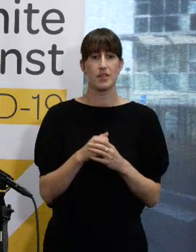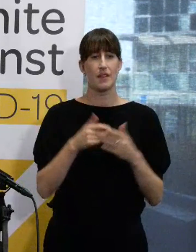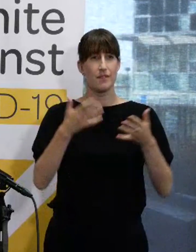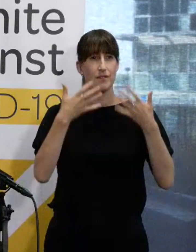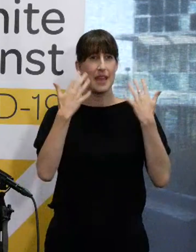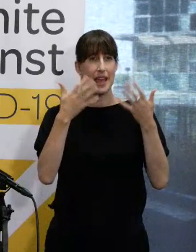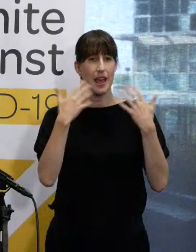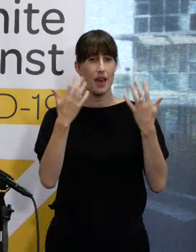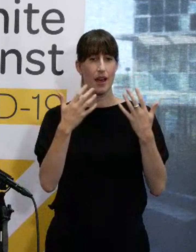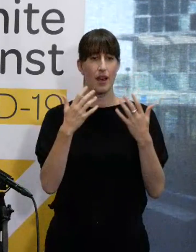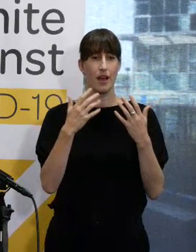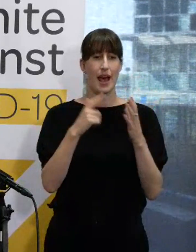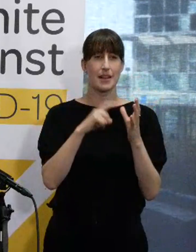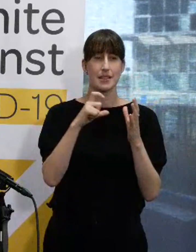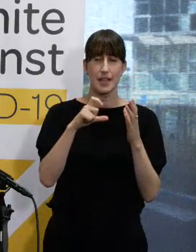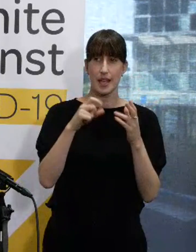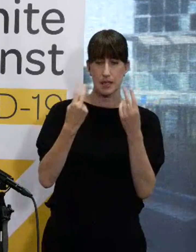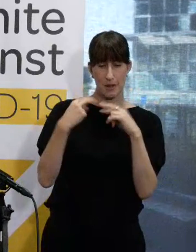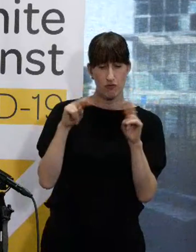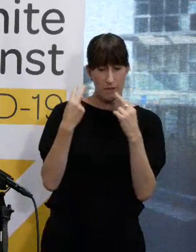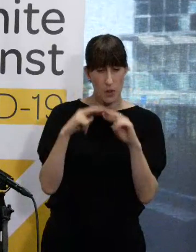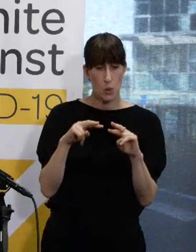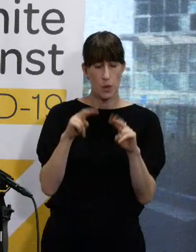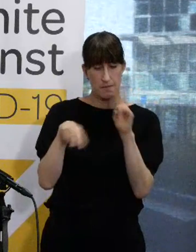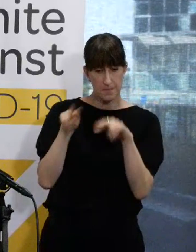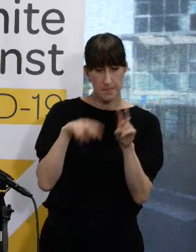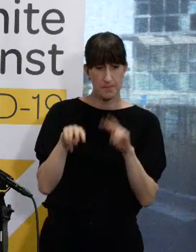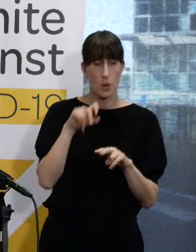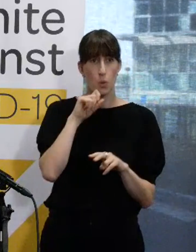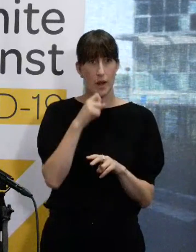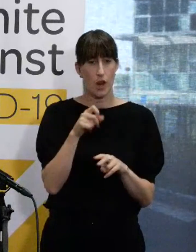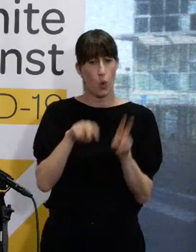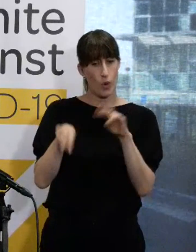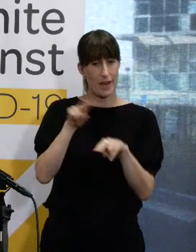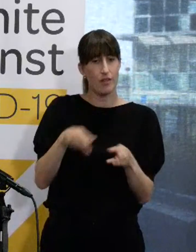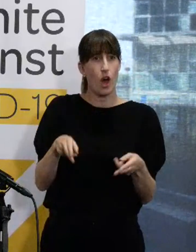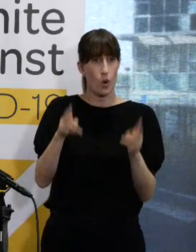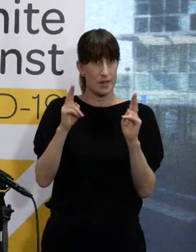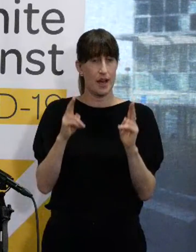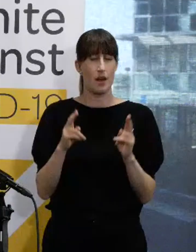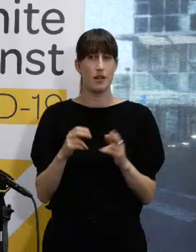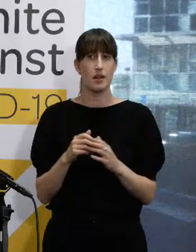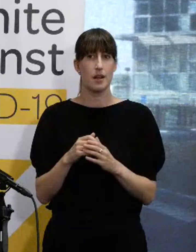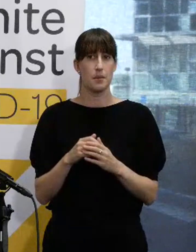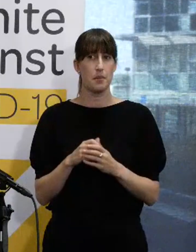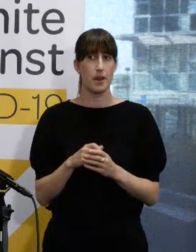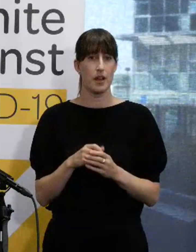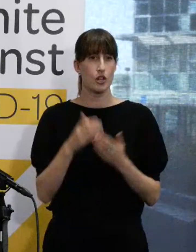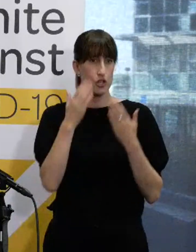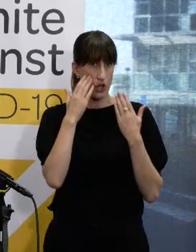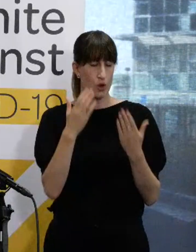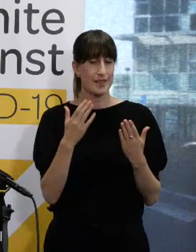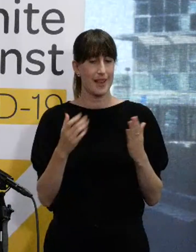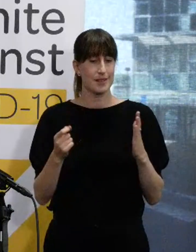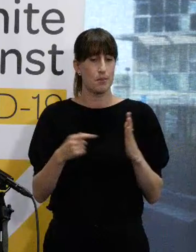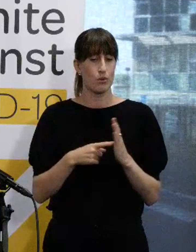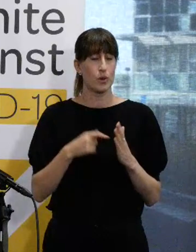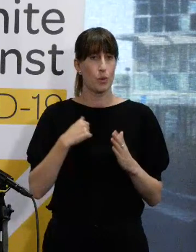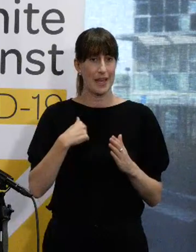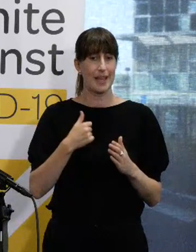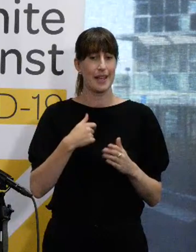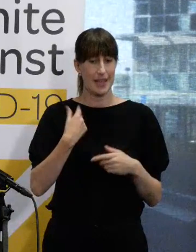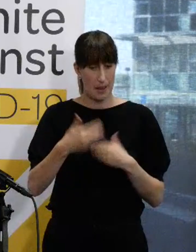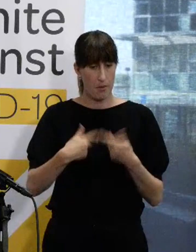things, additional things put in place. We'll do the spot audit. But again, it shows the importance of our ongoing surveillance testing